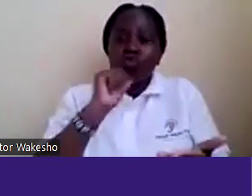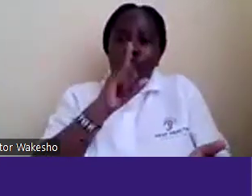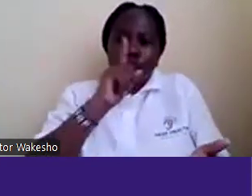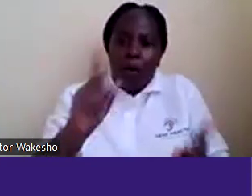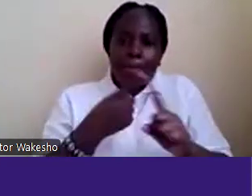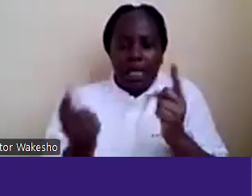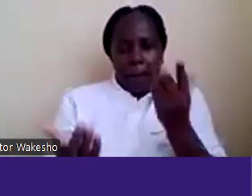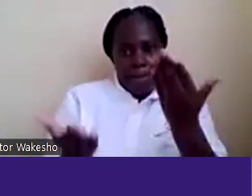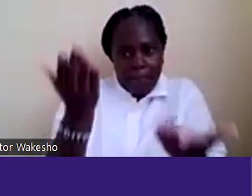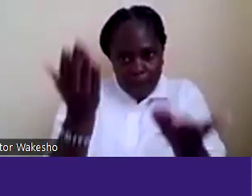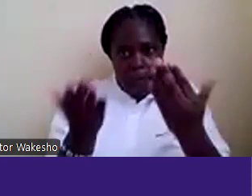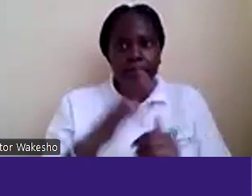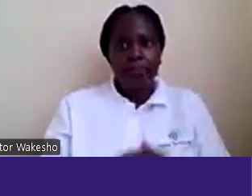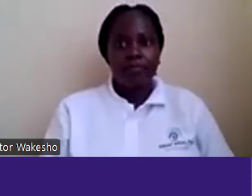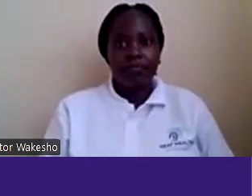right?